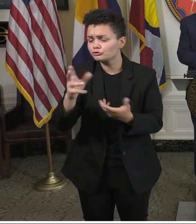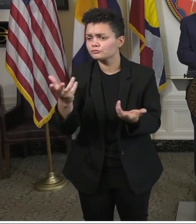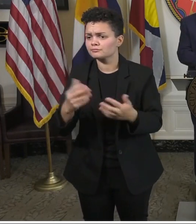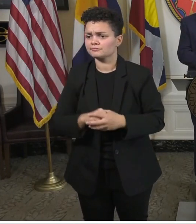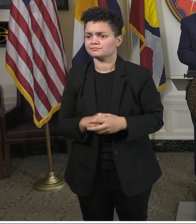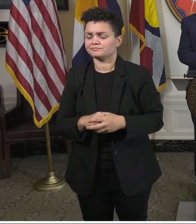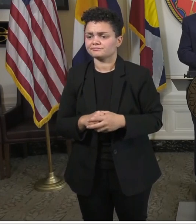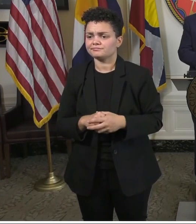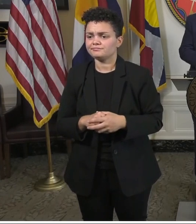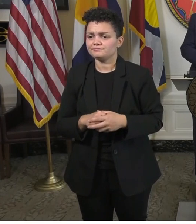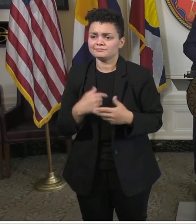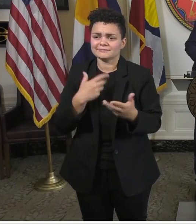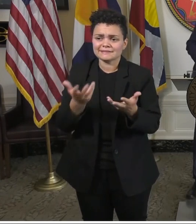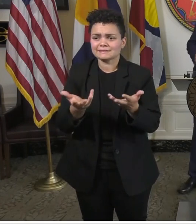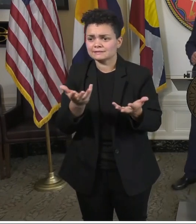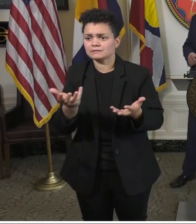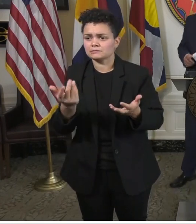Thank you.